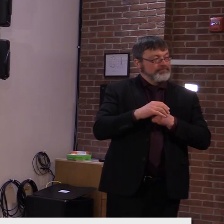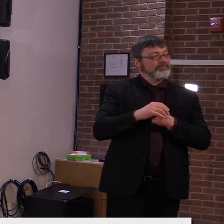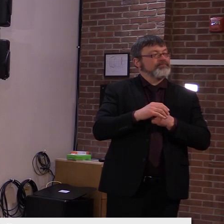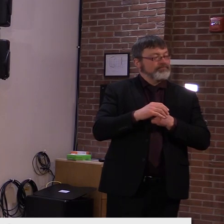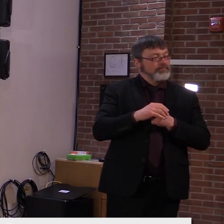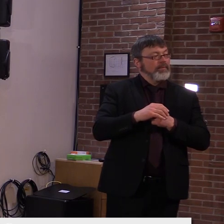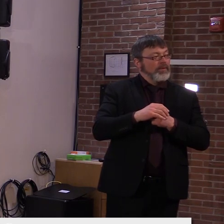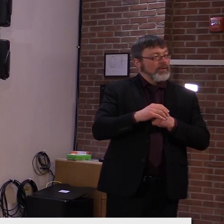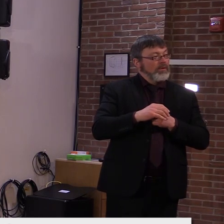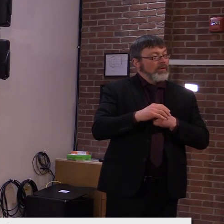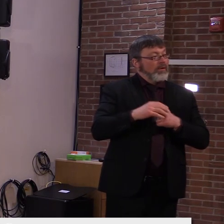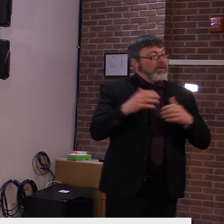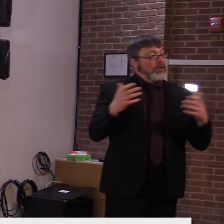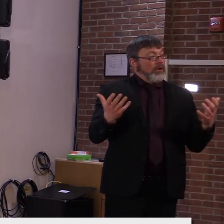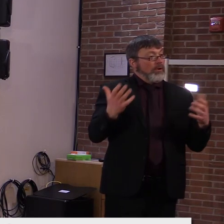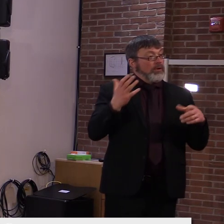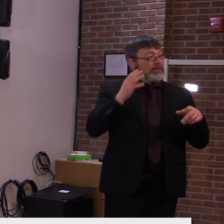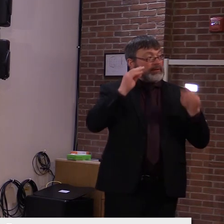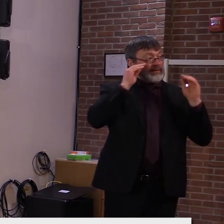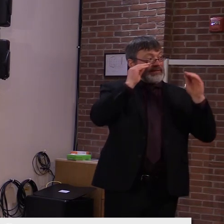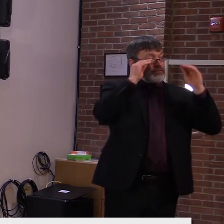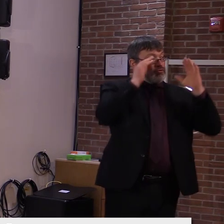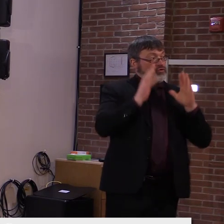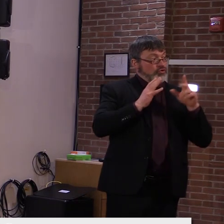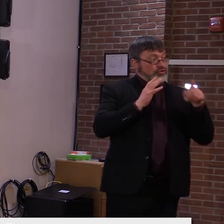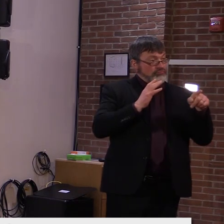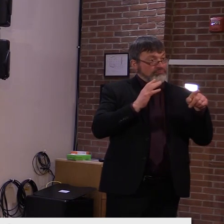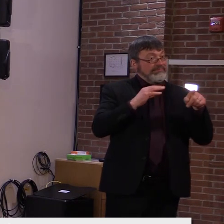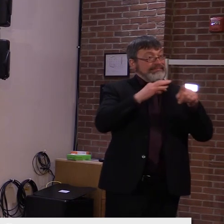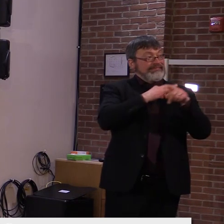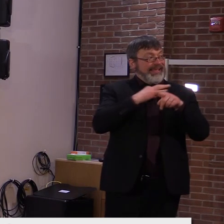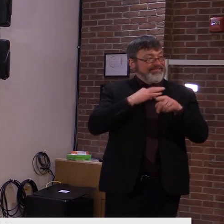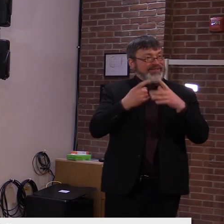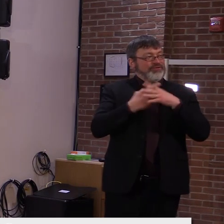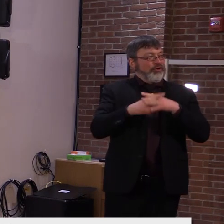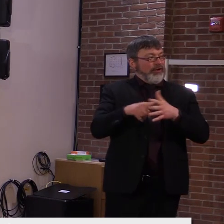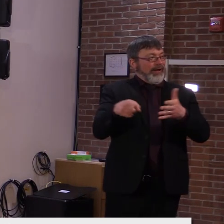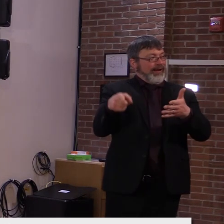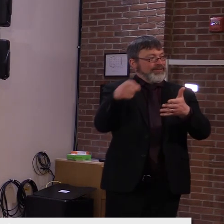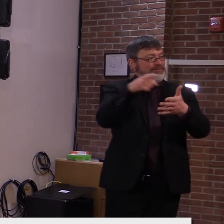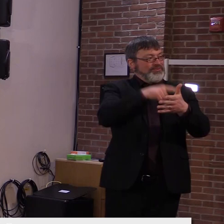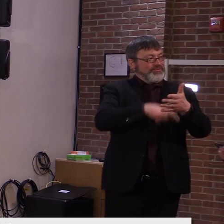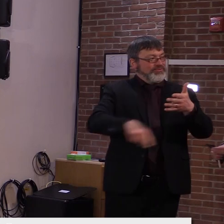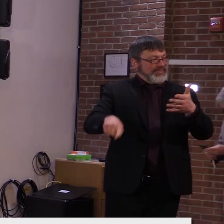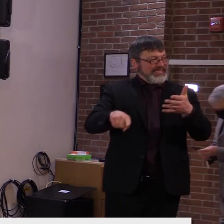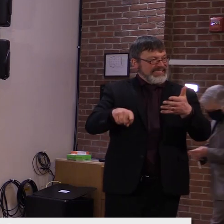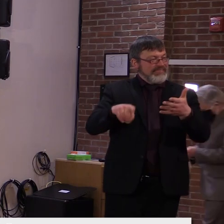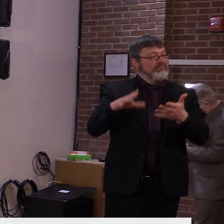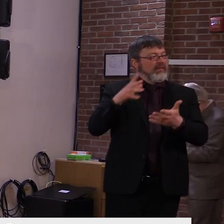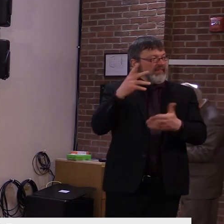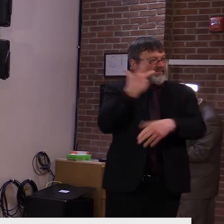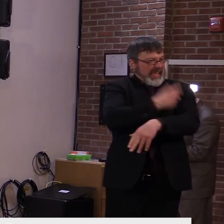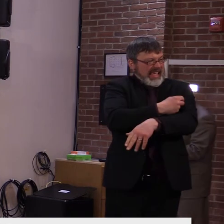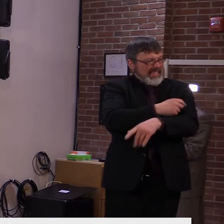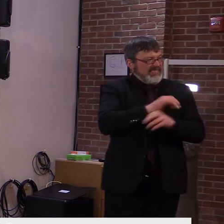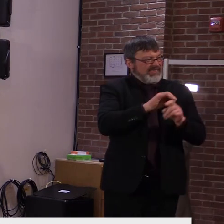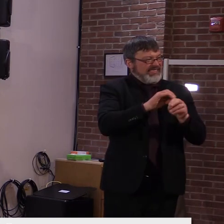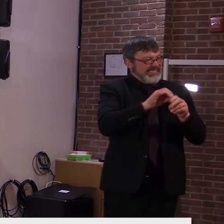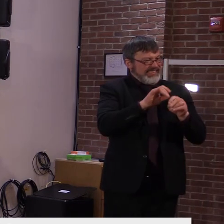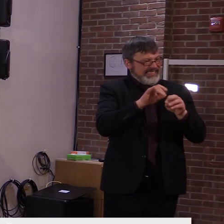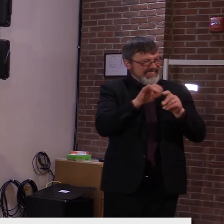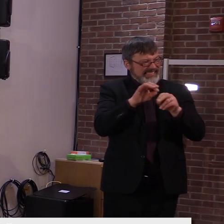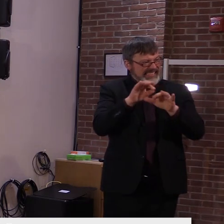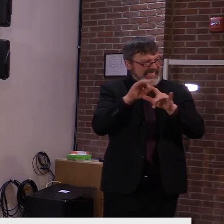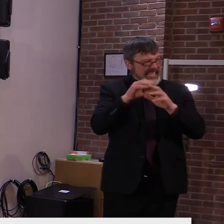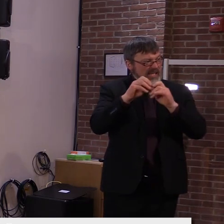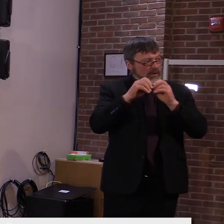students being able to go back to full in-person learning this spring. So can you and your administration commit that once teachers are fully vaccinated this spring,